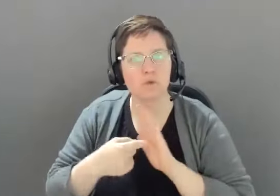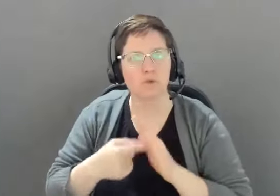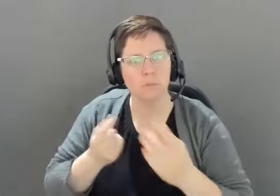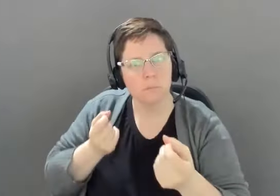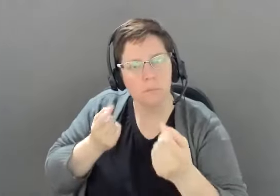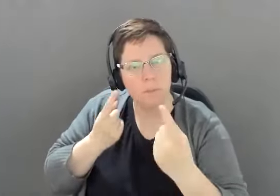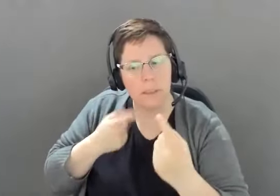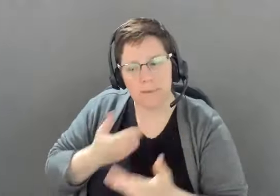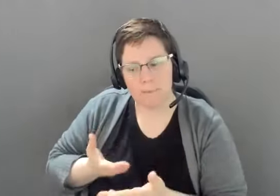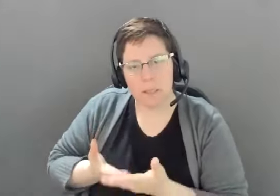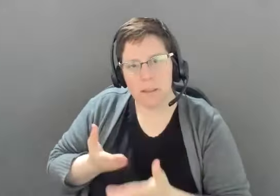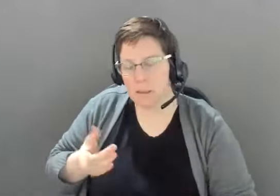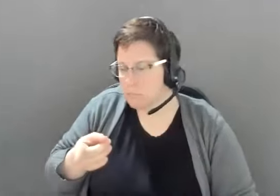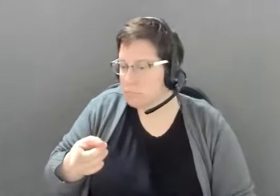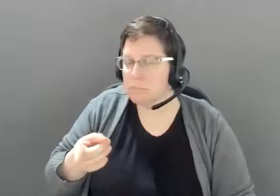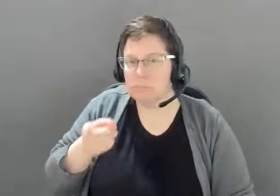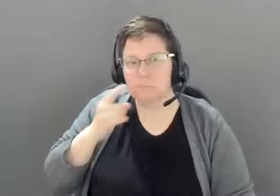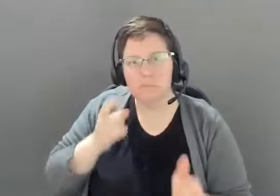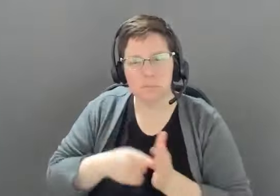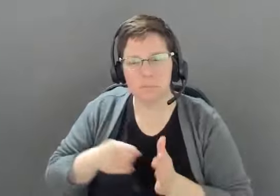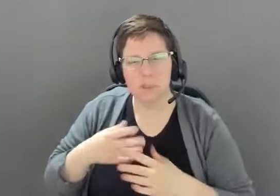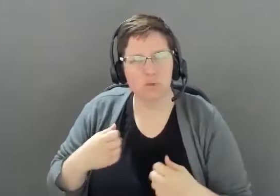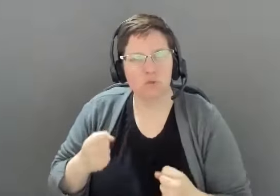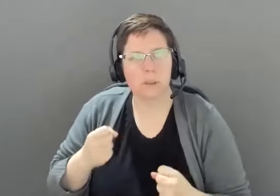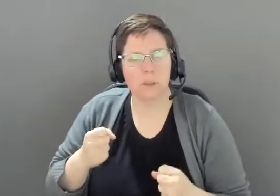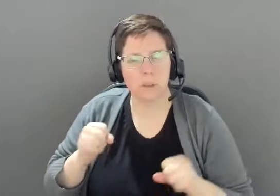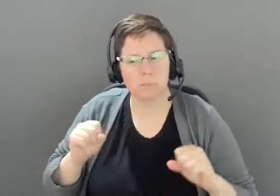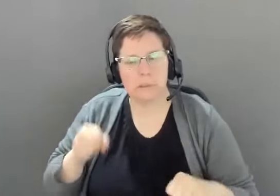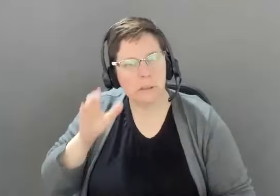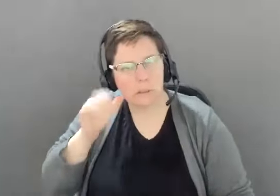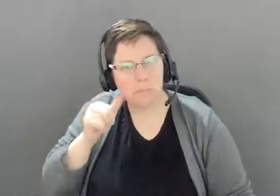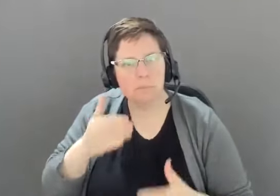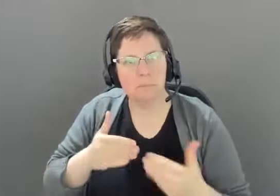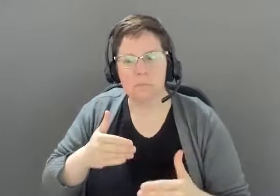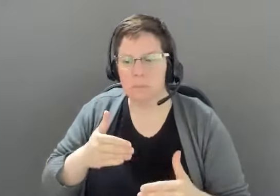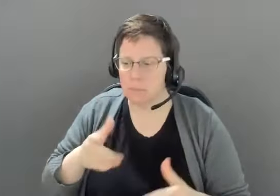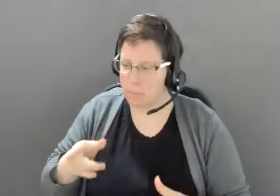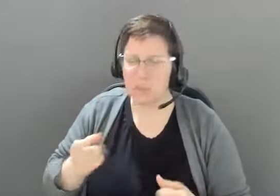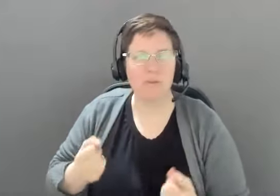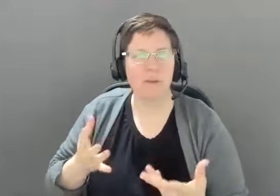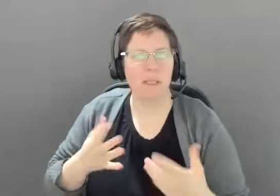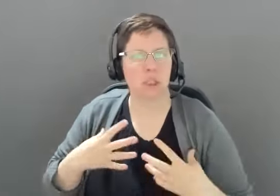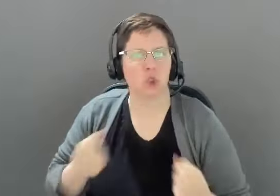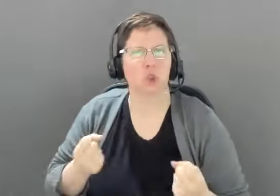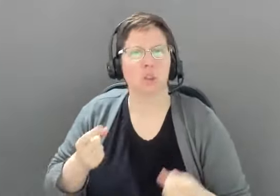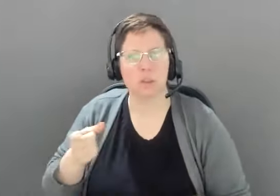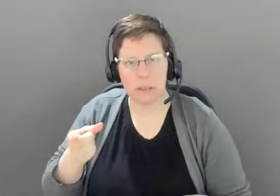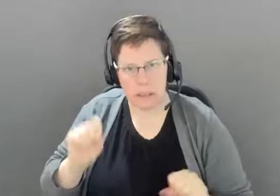their strength and their resilience, and affirm the courage it takes for survivors to seek information and make decisions about their